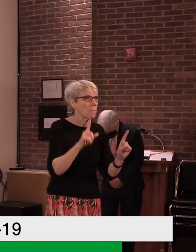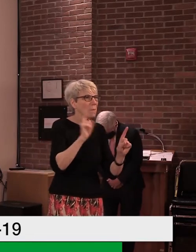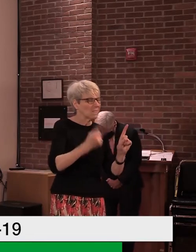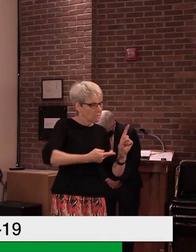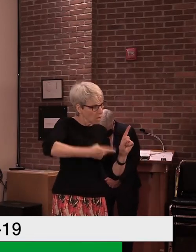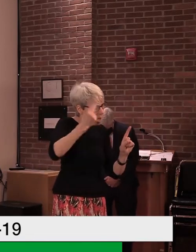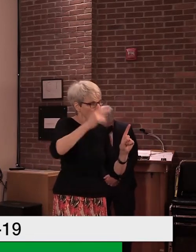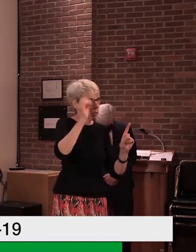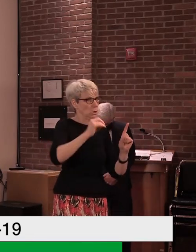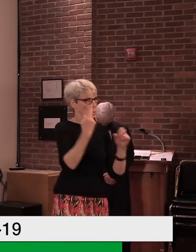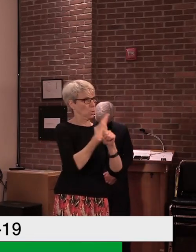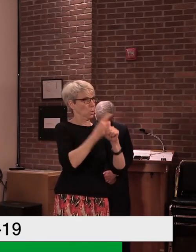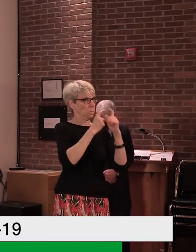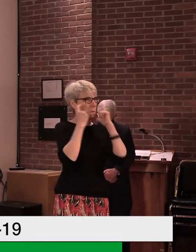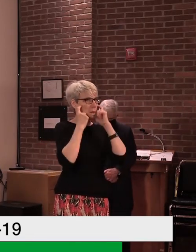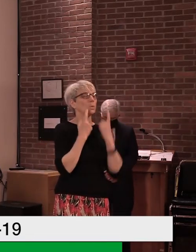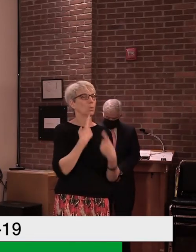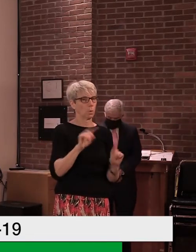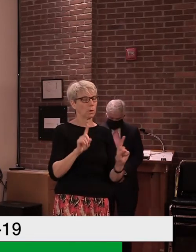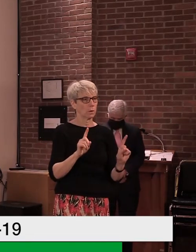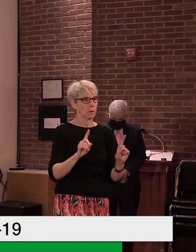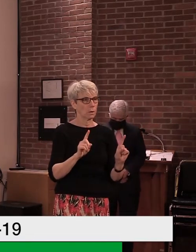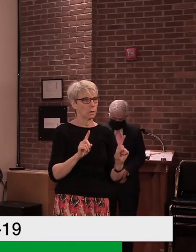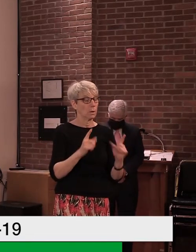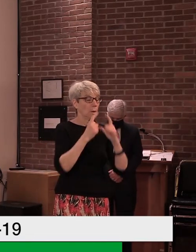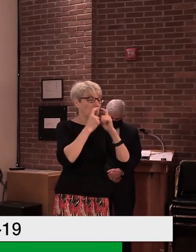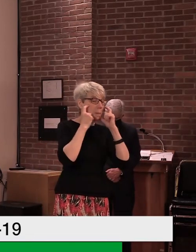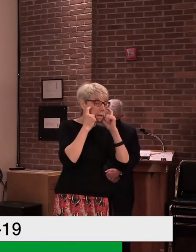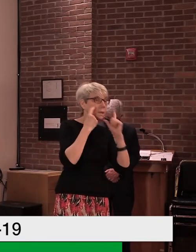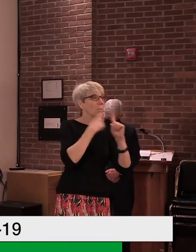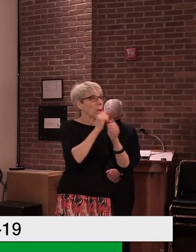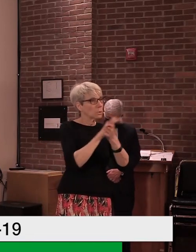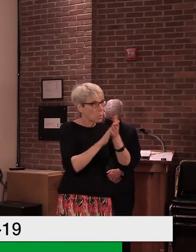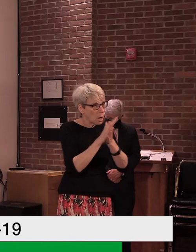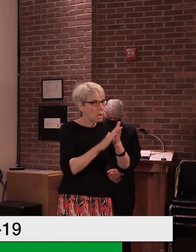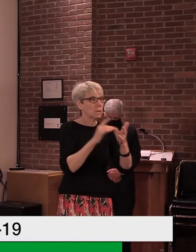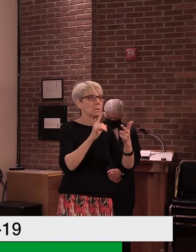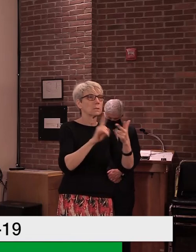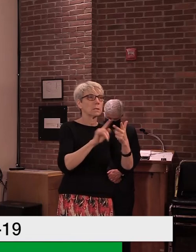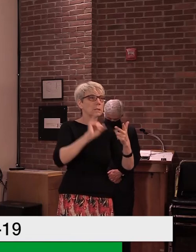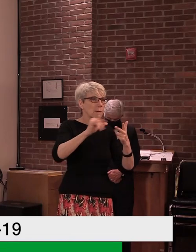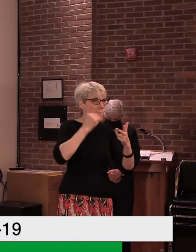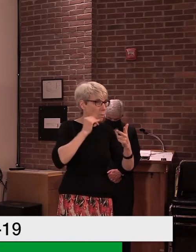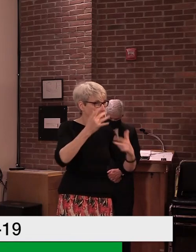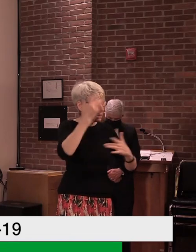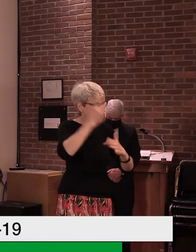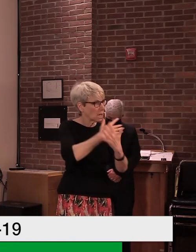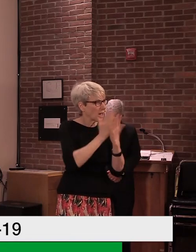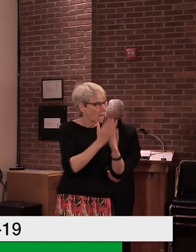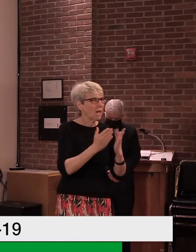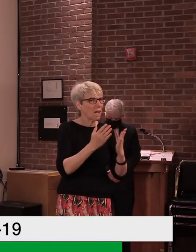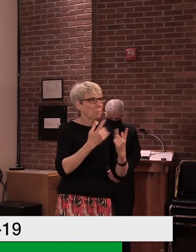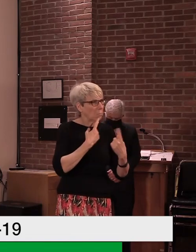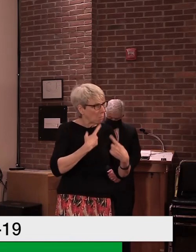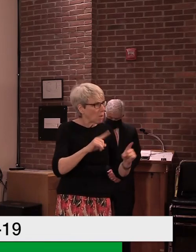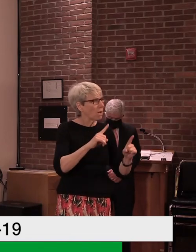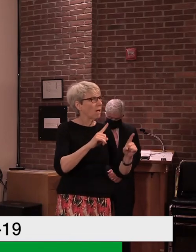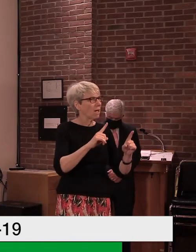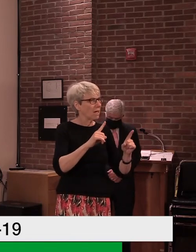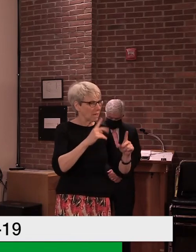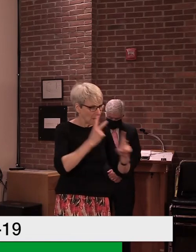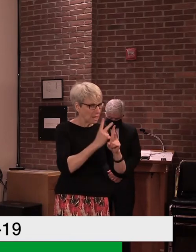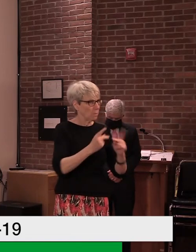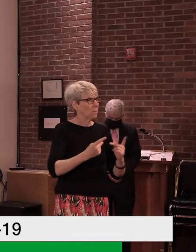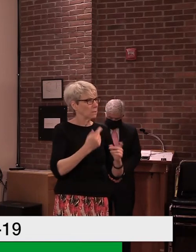Mask wearing in combination with other simple actions will prevent disease and save lives. If each one of us